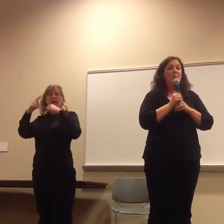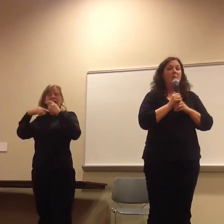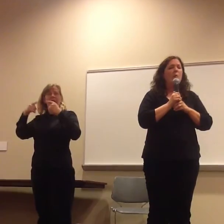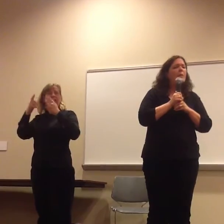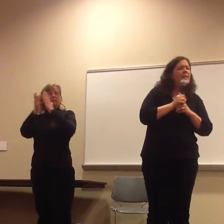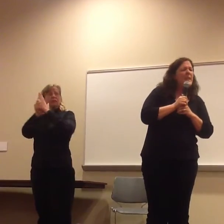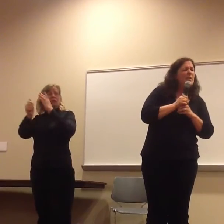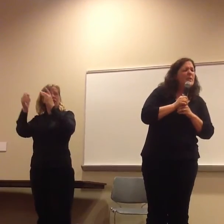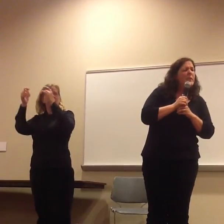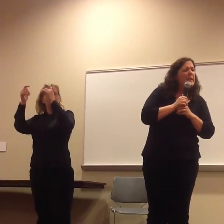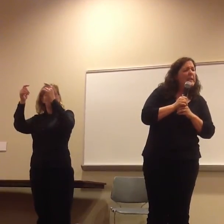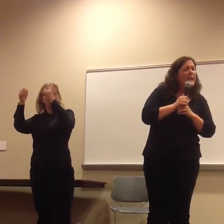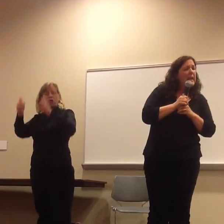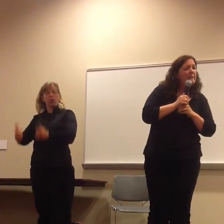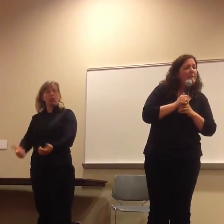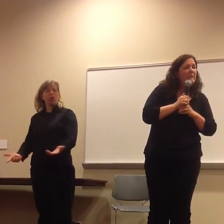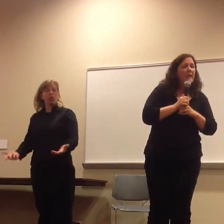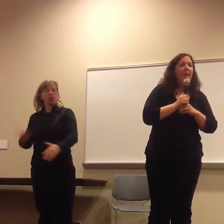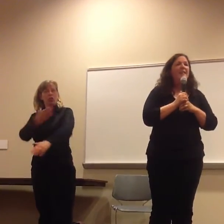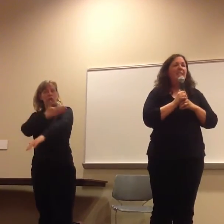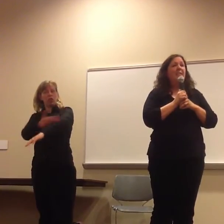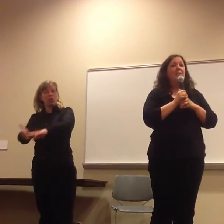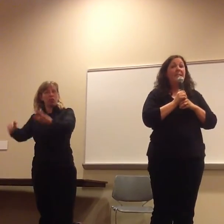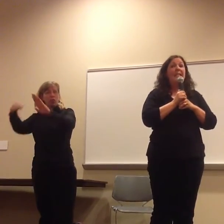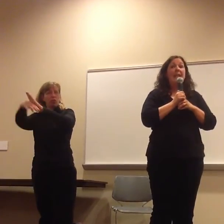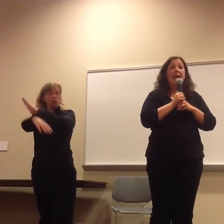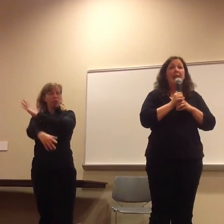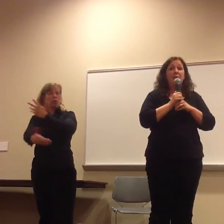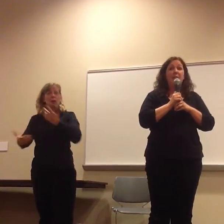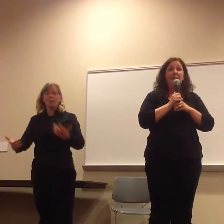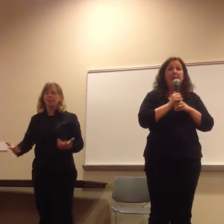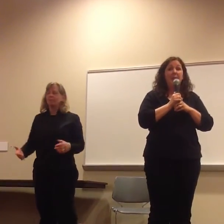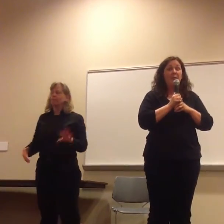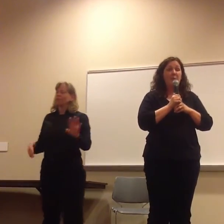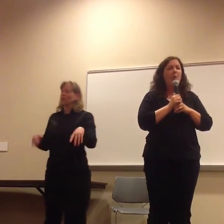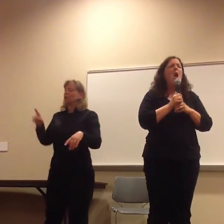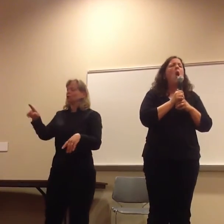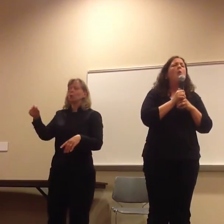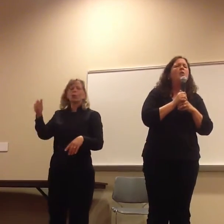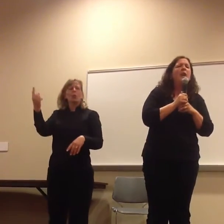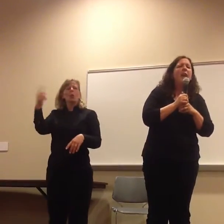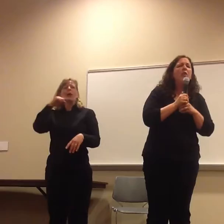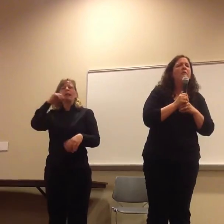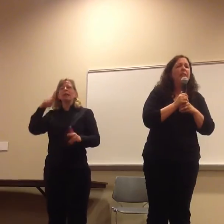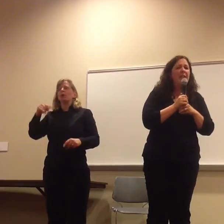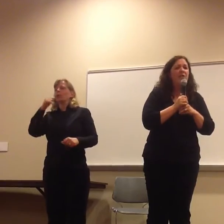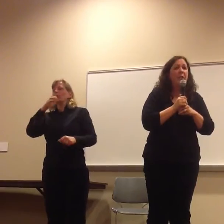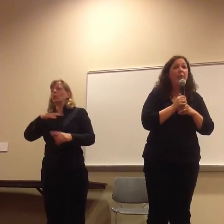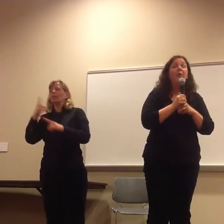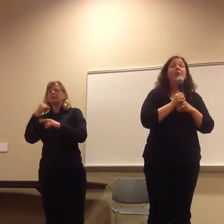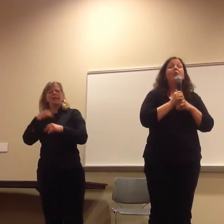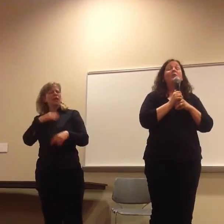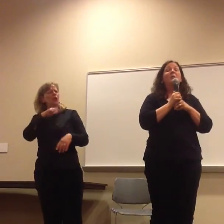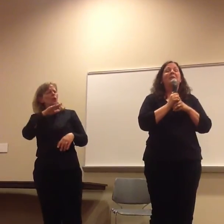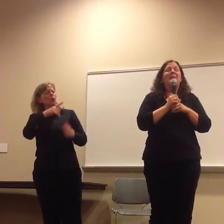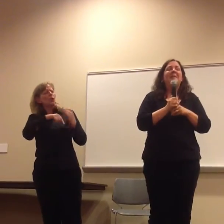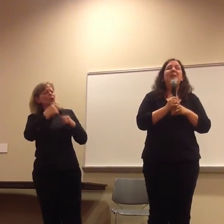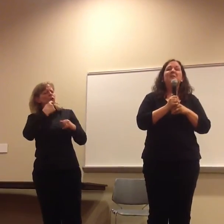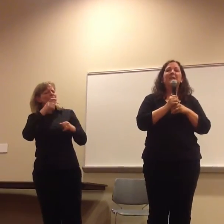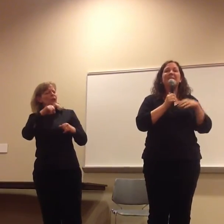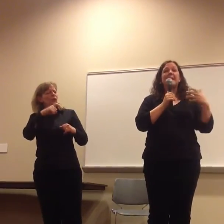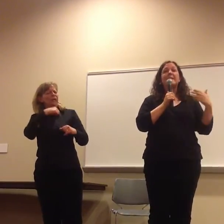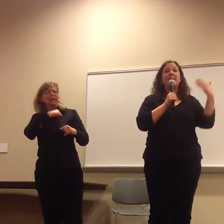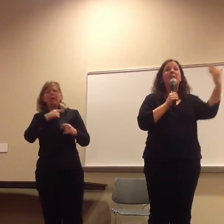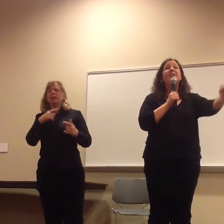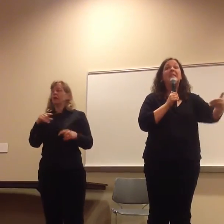what was that you said we needed to get? I said, a CDI, a certified deaf interpreter. "Oh, we'll try harder for next year."